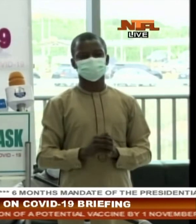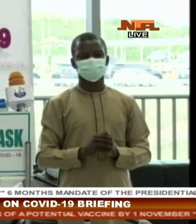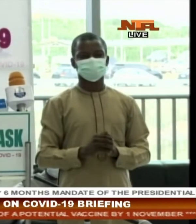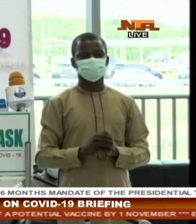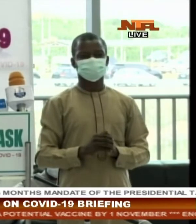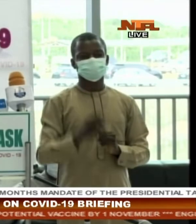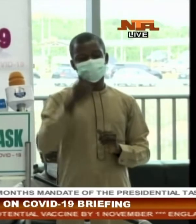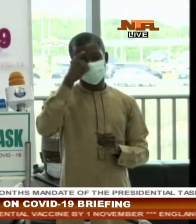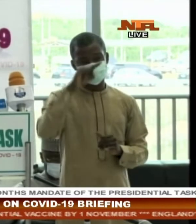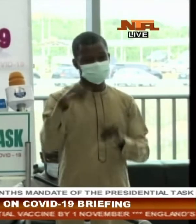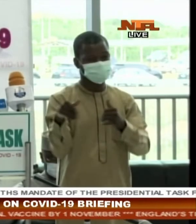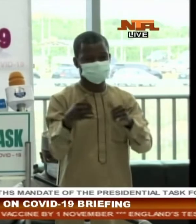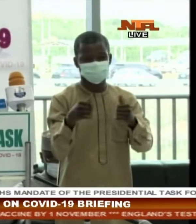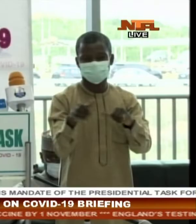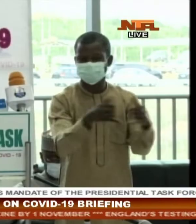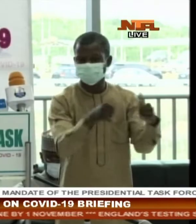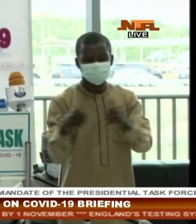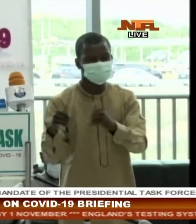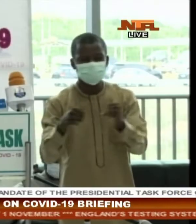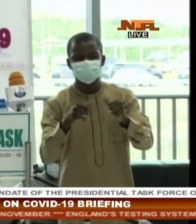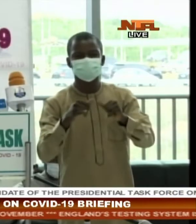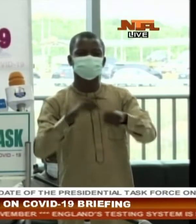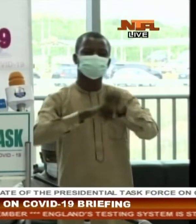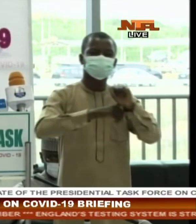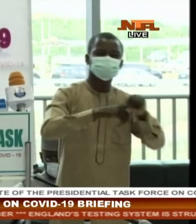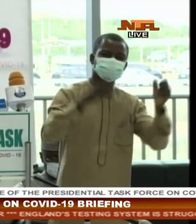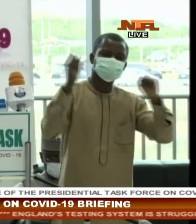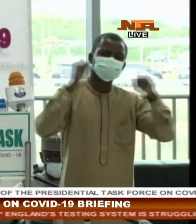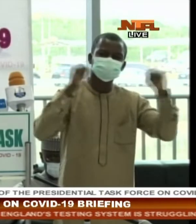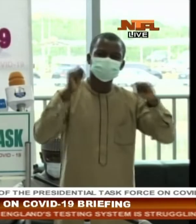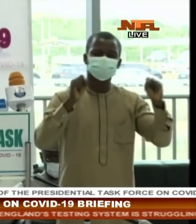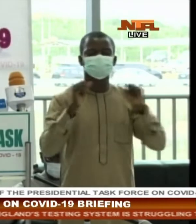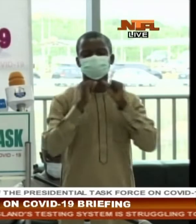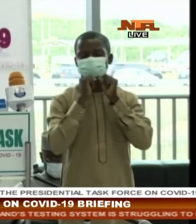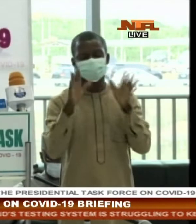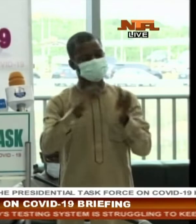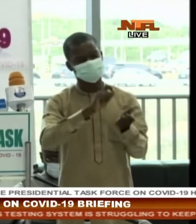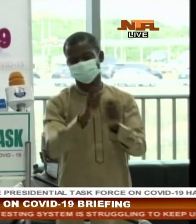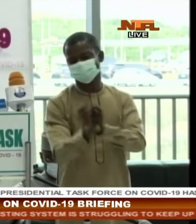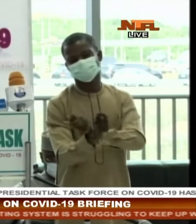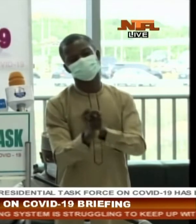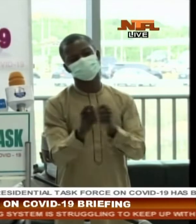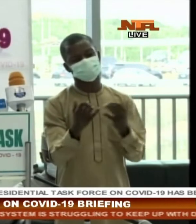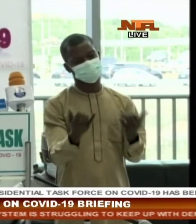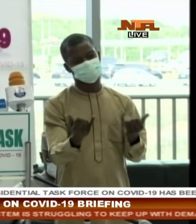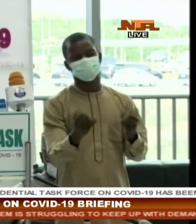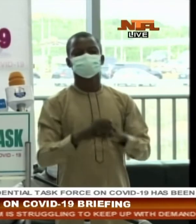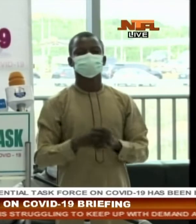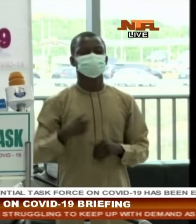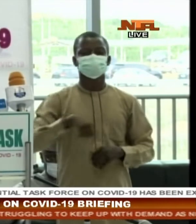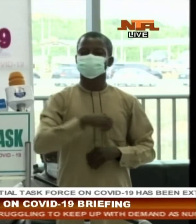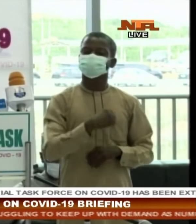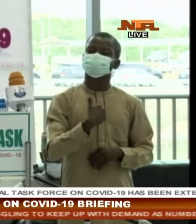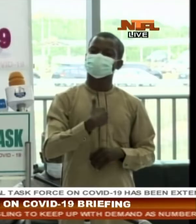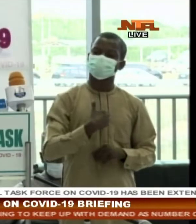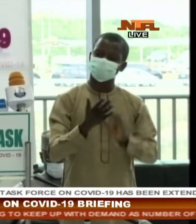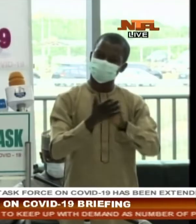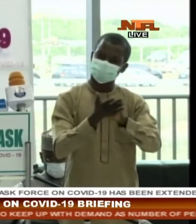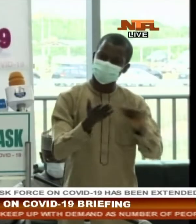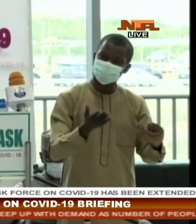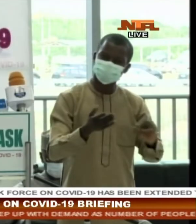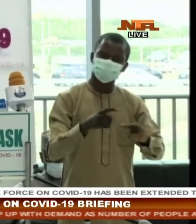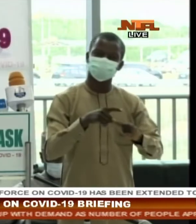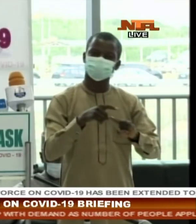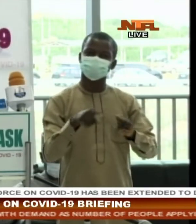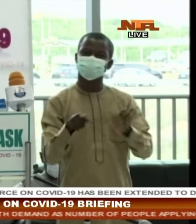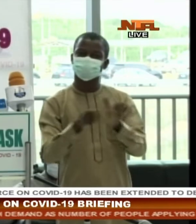For recreational facilities and sports, nothing has changed. We have already removed restrictions